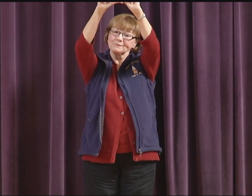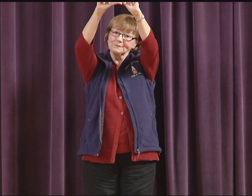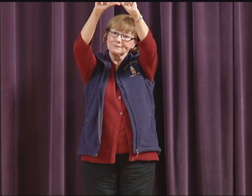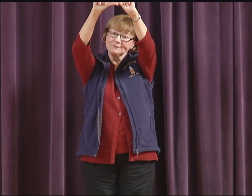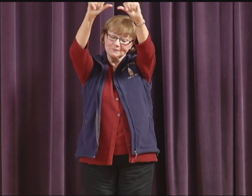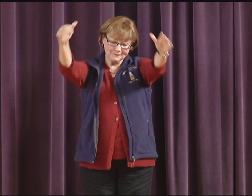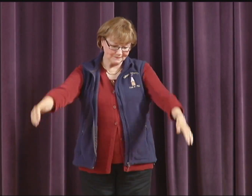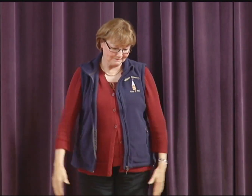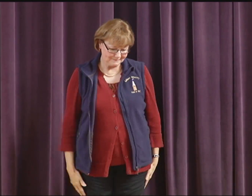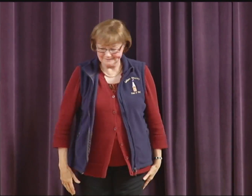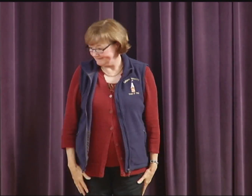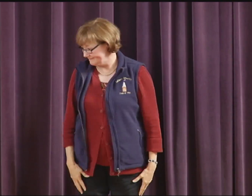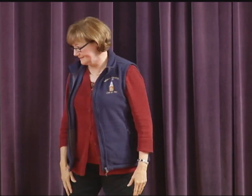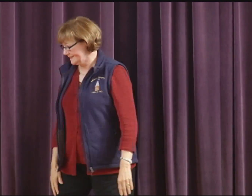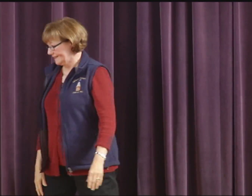they will continue on.